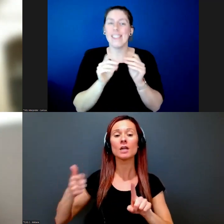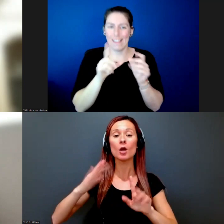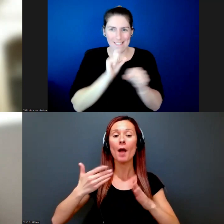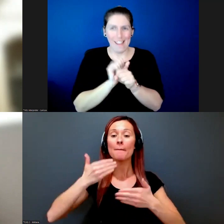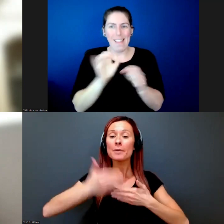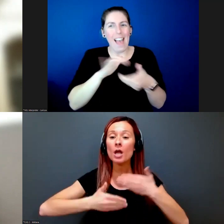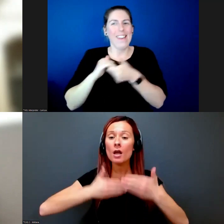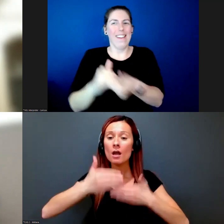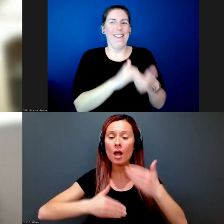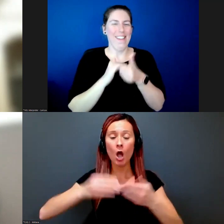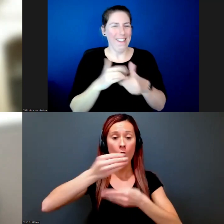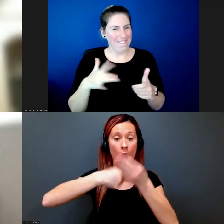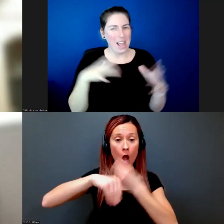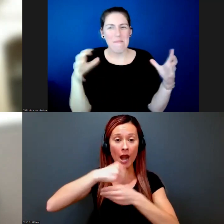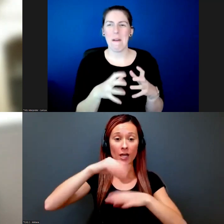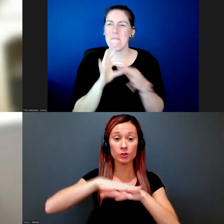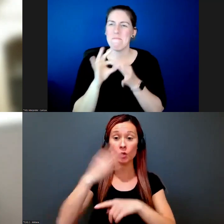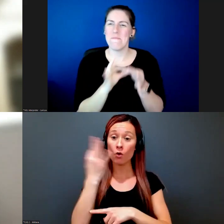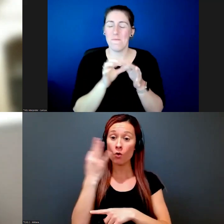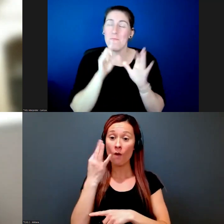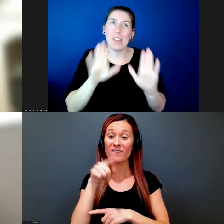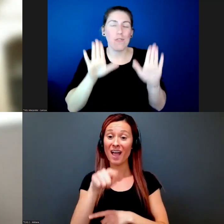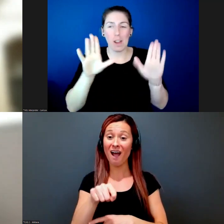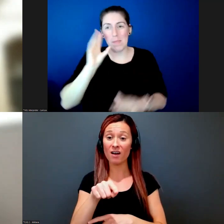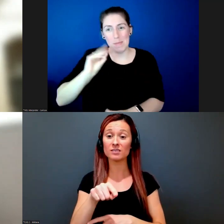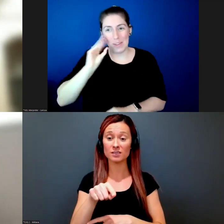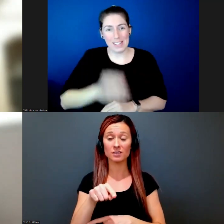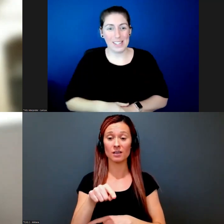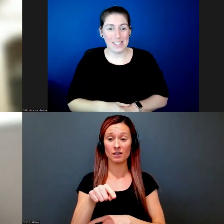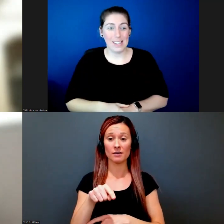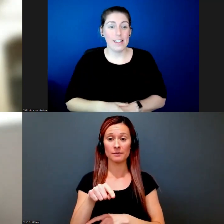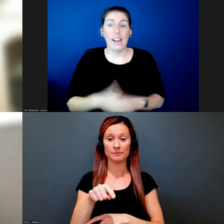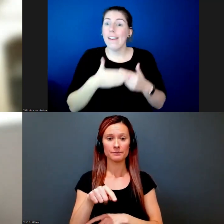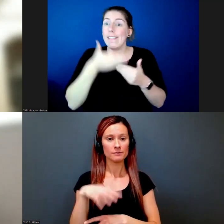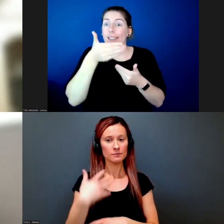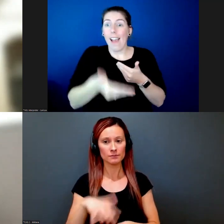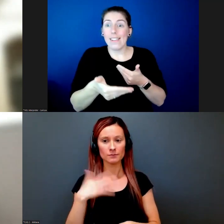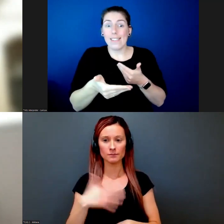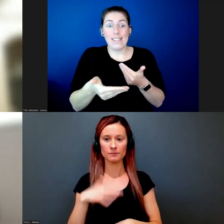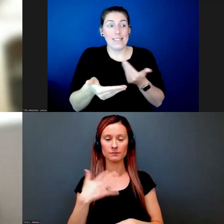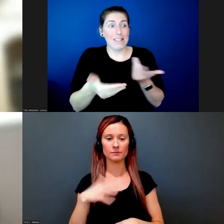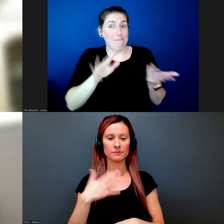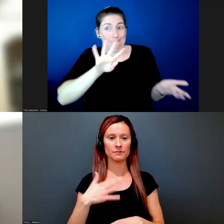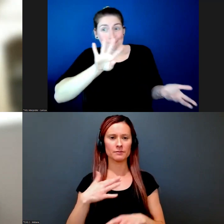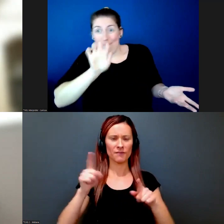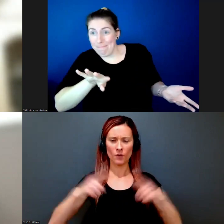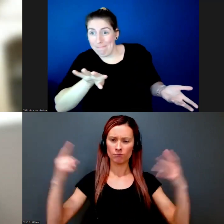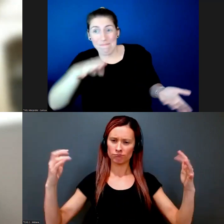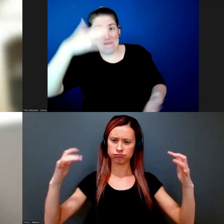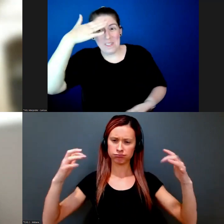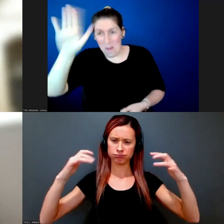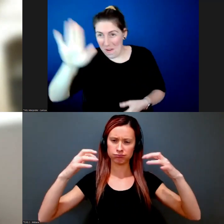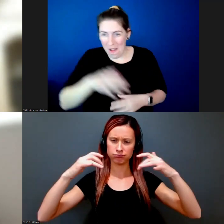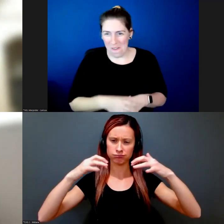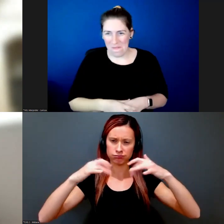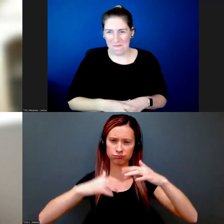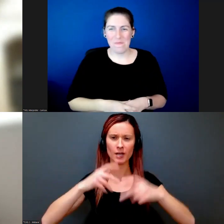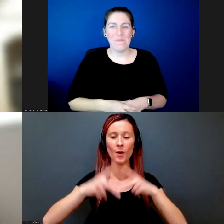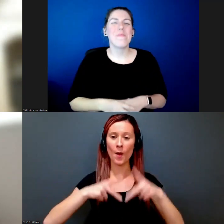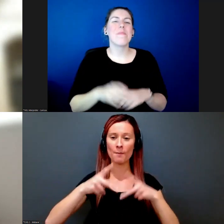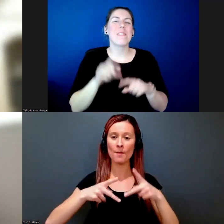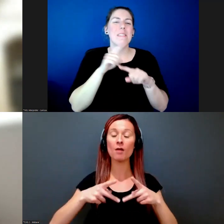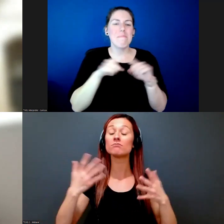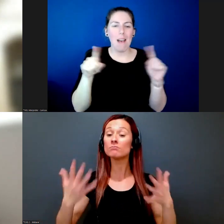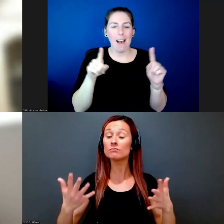been incredible. What we do next, we're not 100% sure, but we do want to get people together